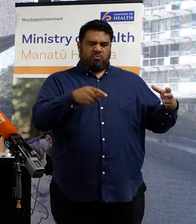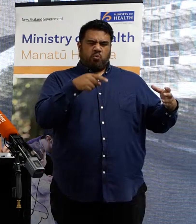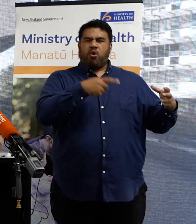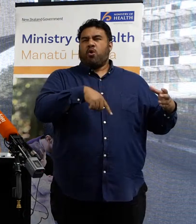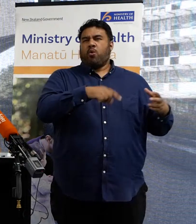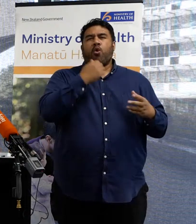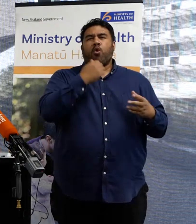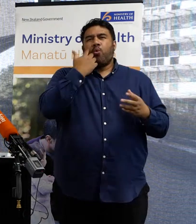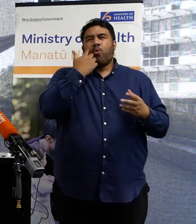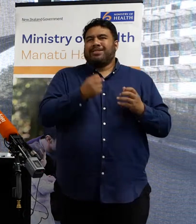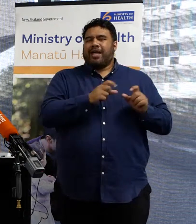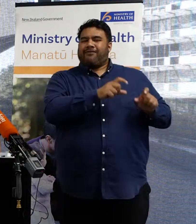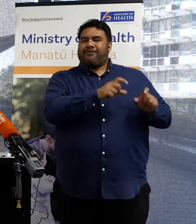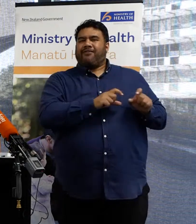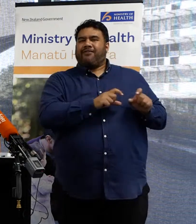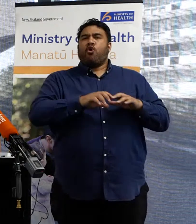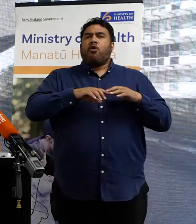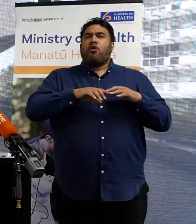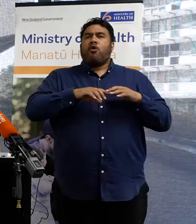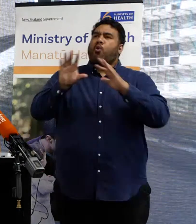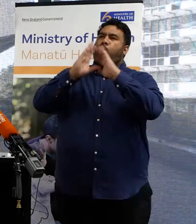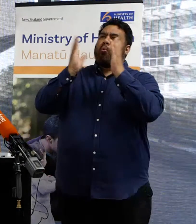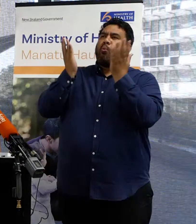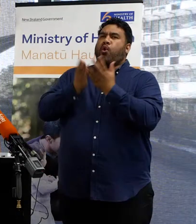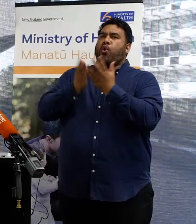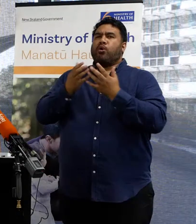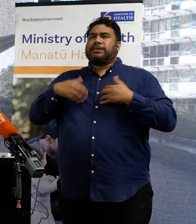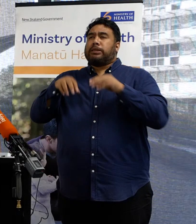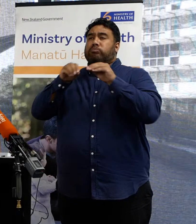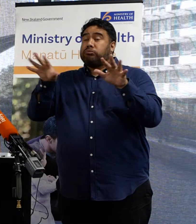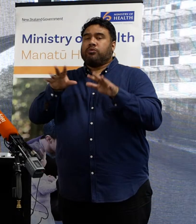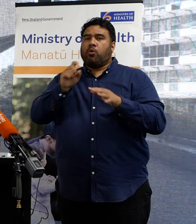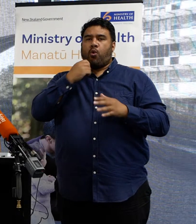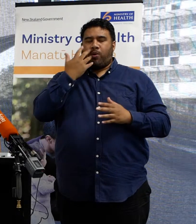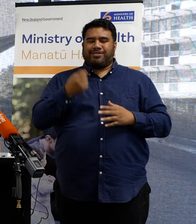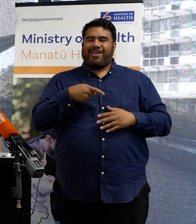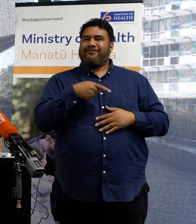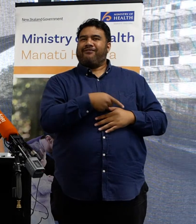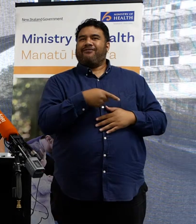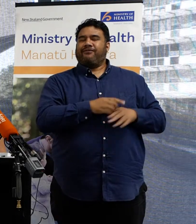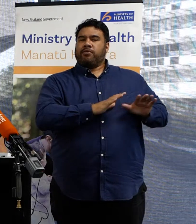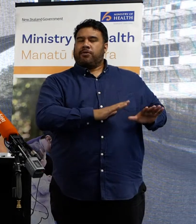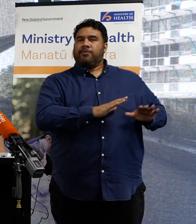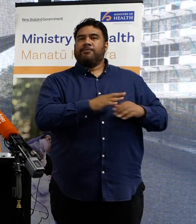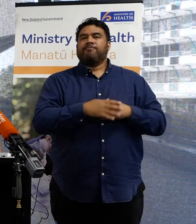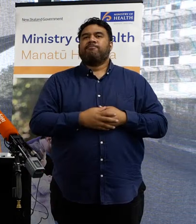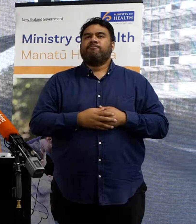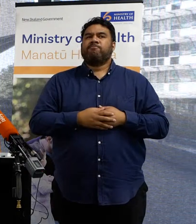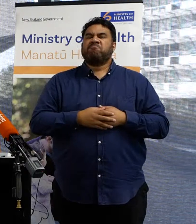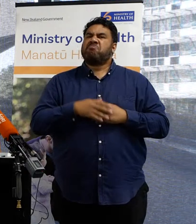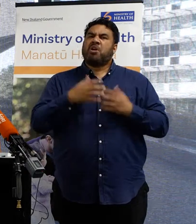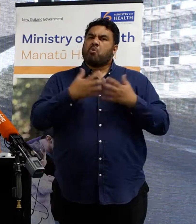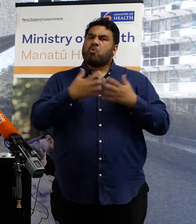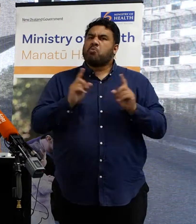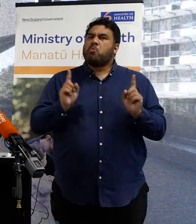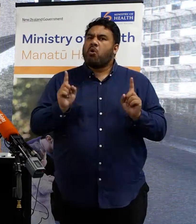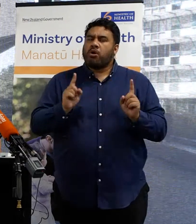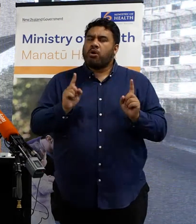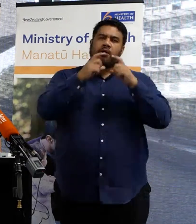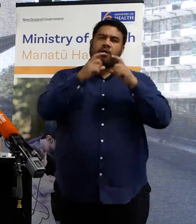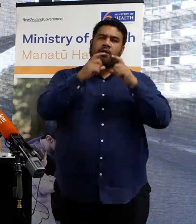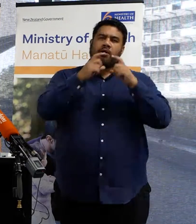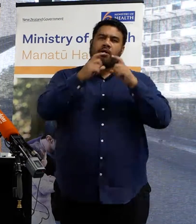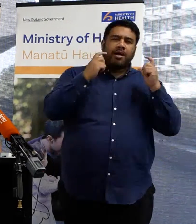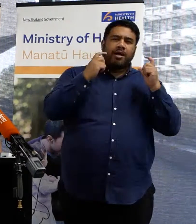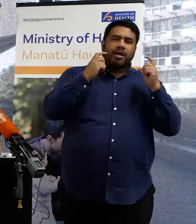for a pandemic and is constantly kept up to date. The sort of equipment that includes are